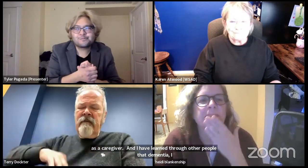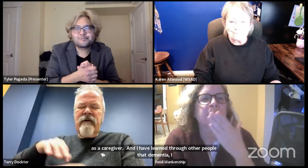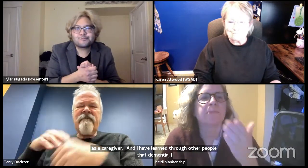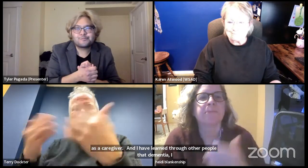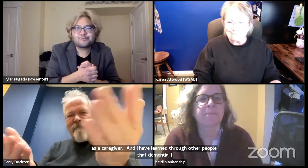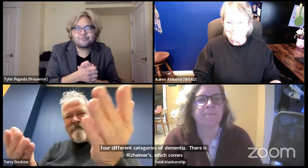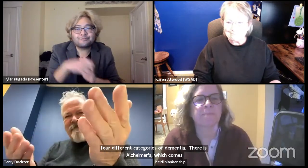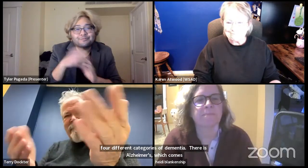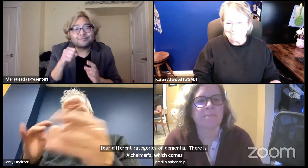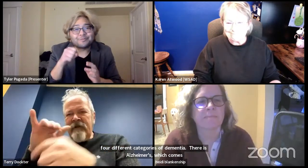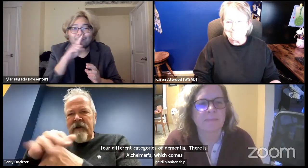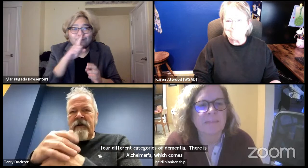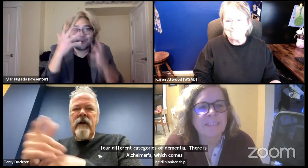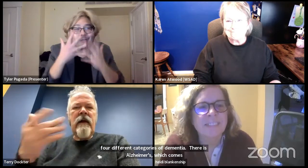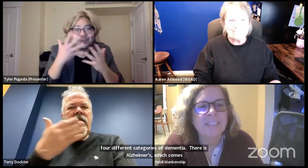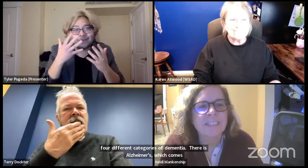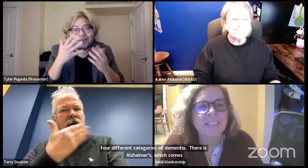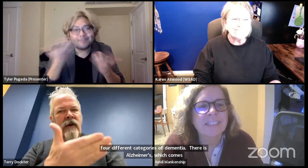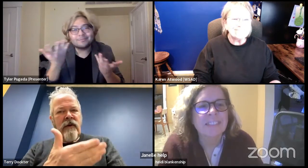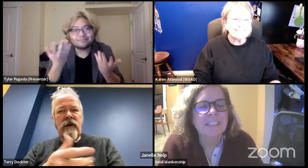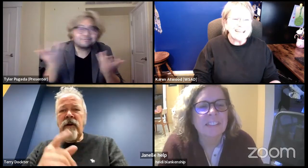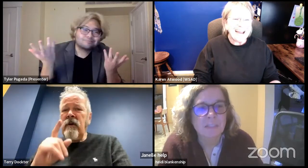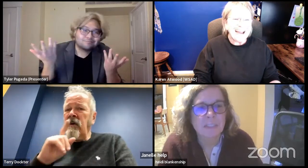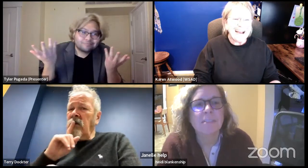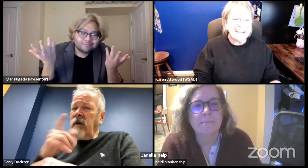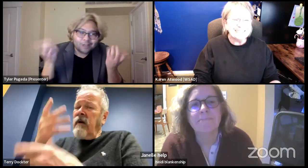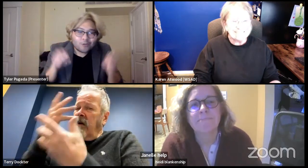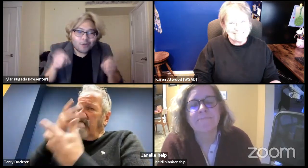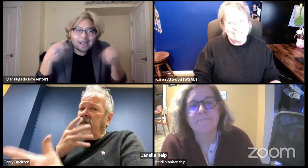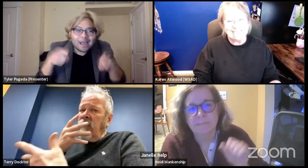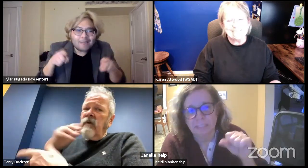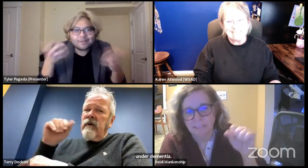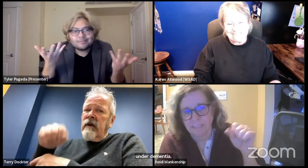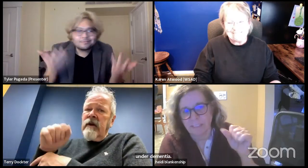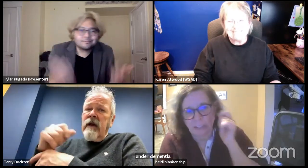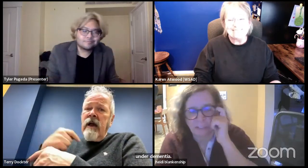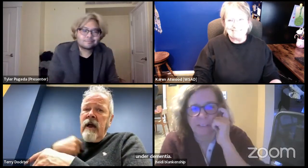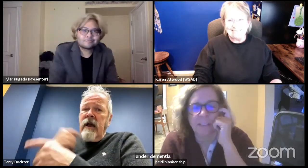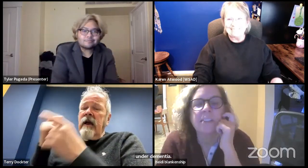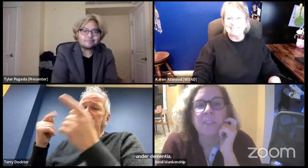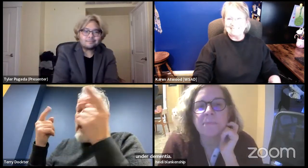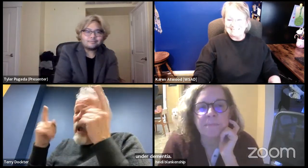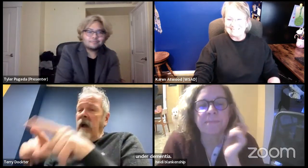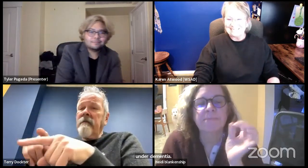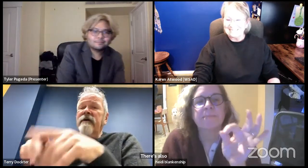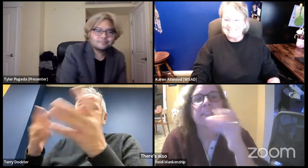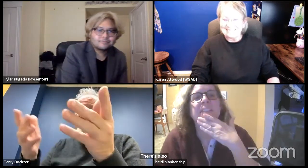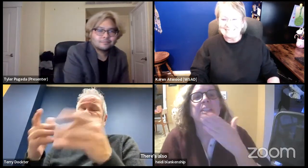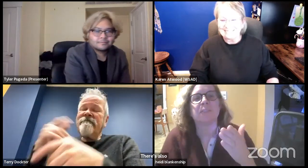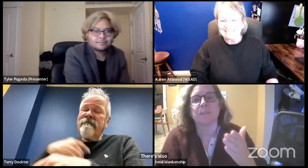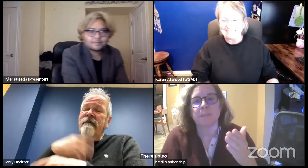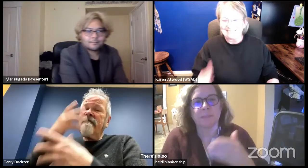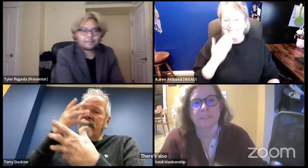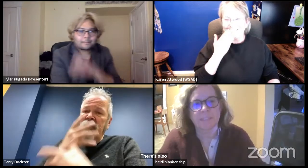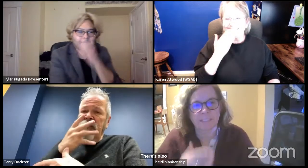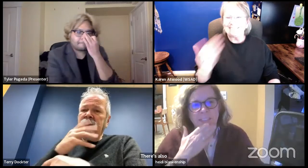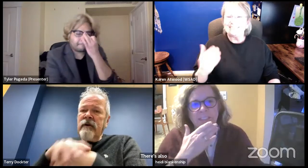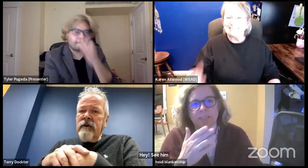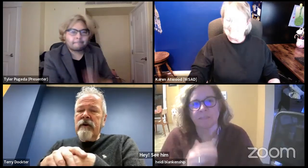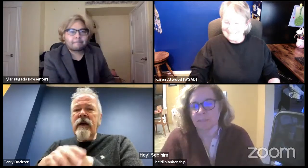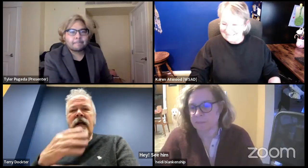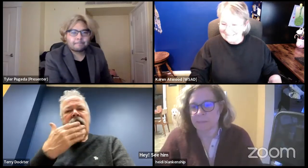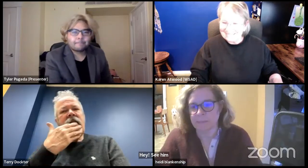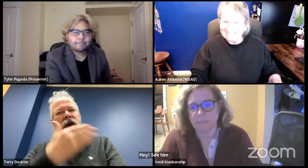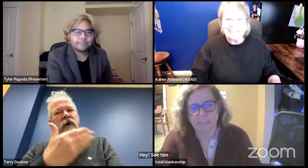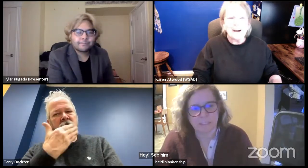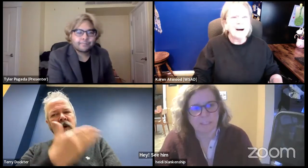know that there is a benefit there. Heidi says, great, thank you so much. Tyler says, I'm sorry I don't have better news for you, but you know, that's just the way it is. Heidi says,